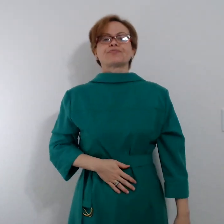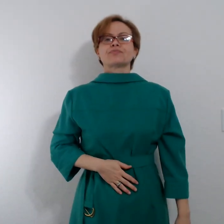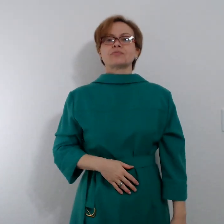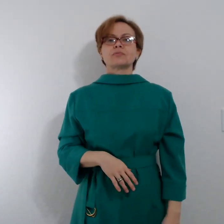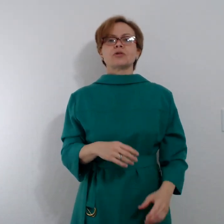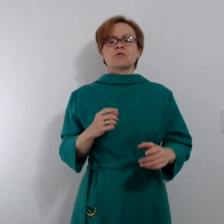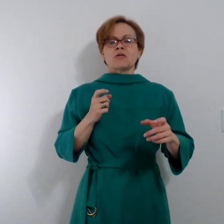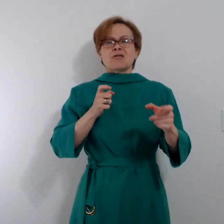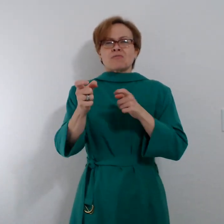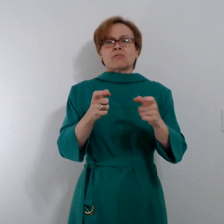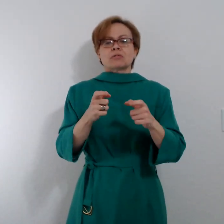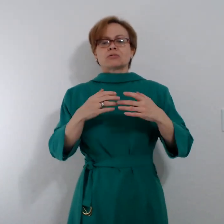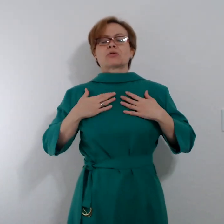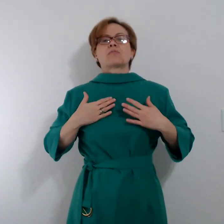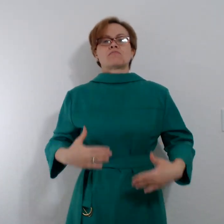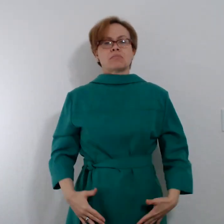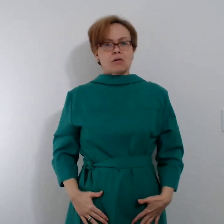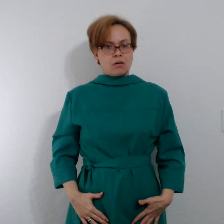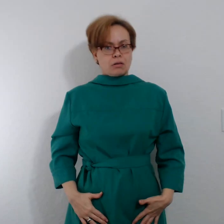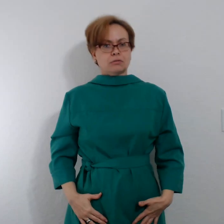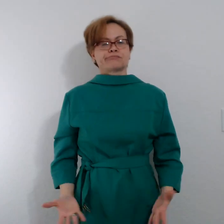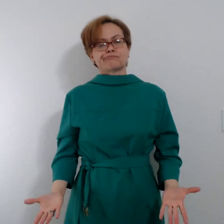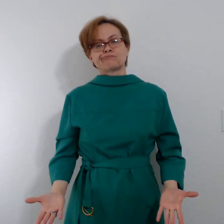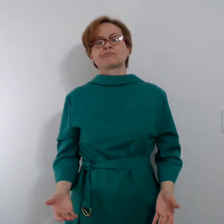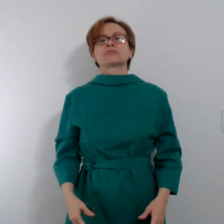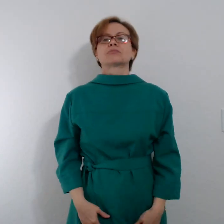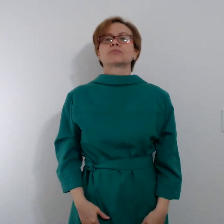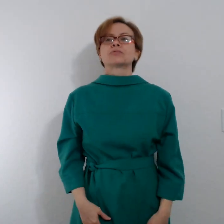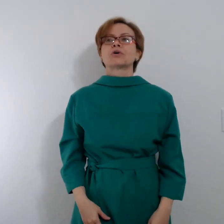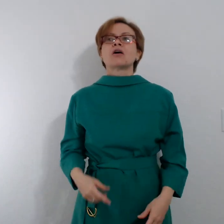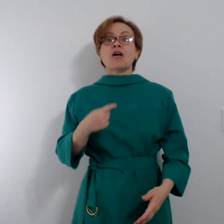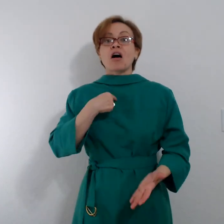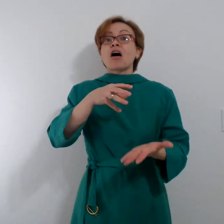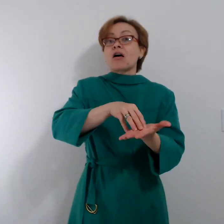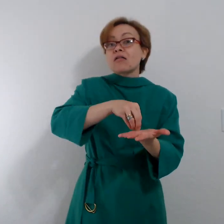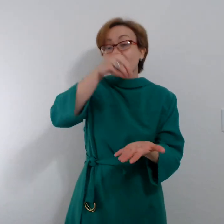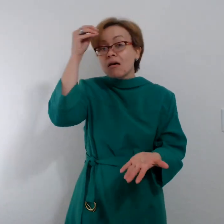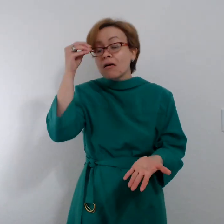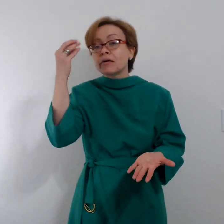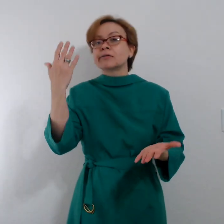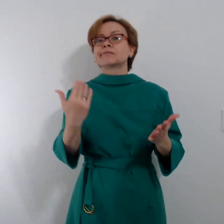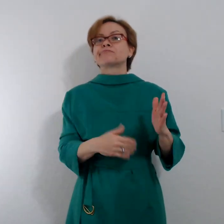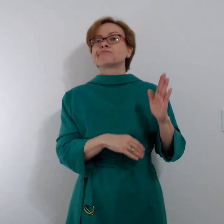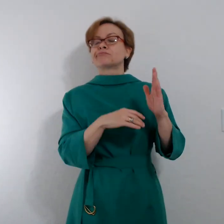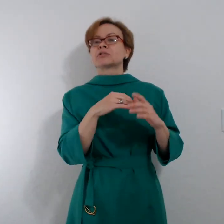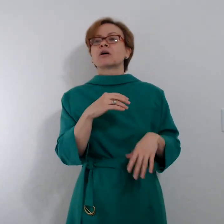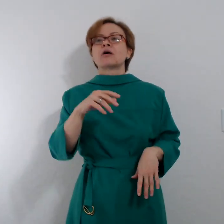how to purge. Purging is basically hyperventilating. You blow in and out.